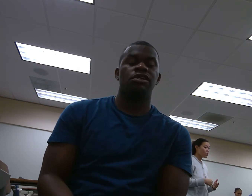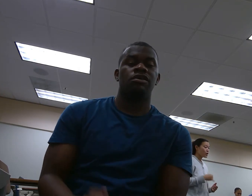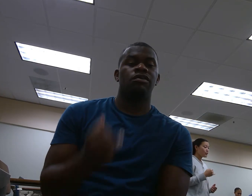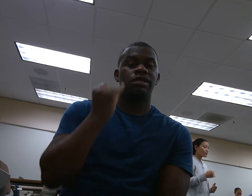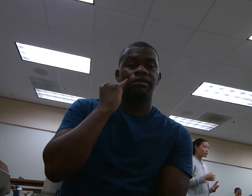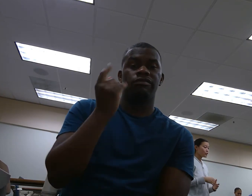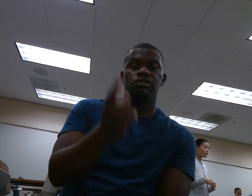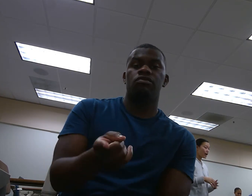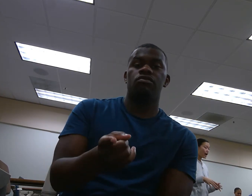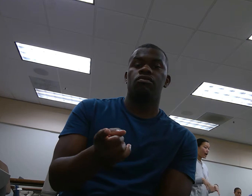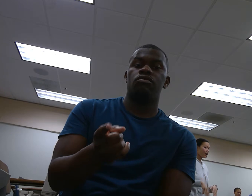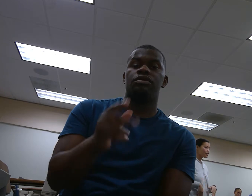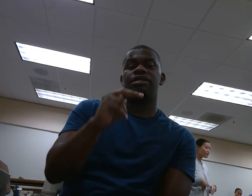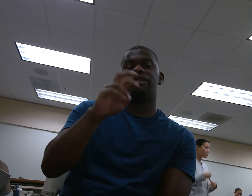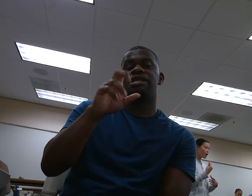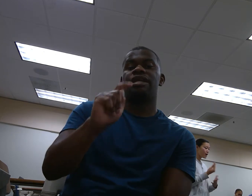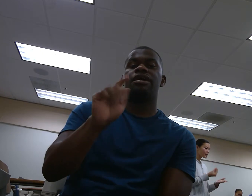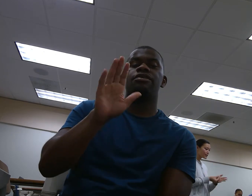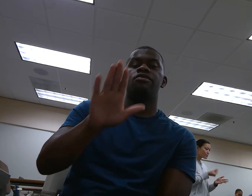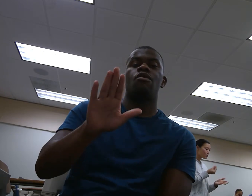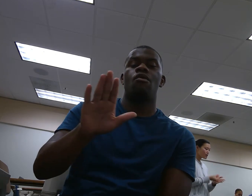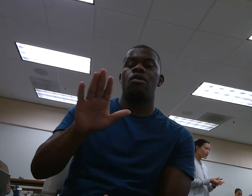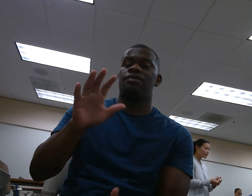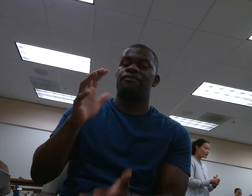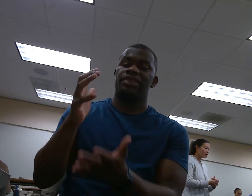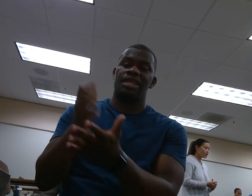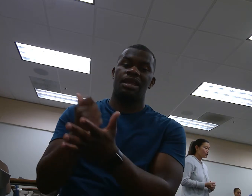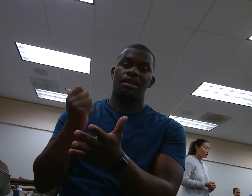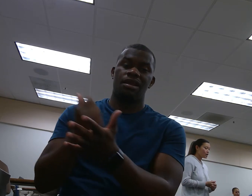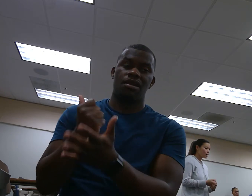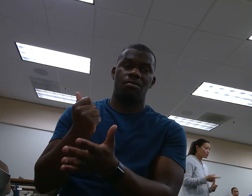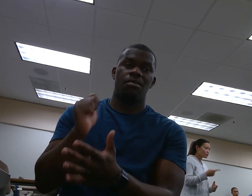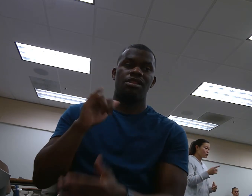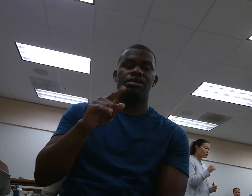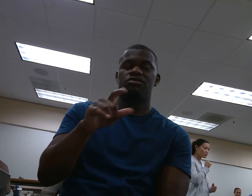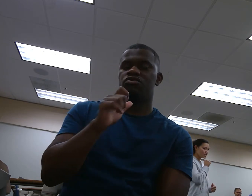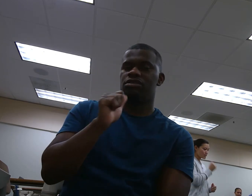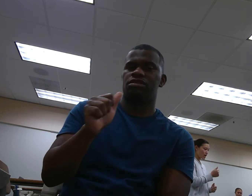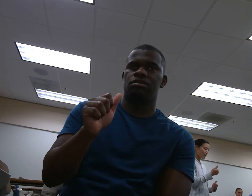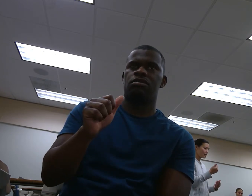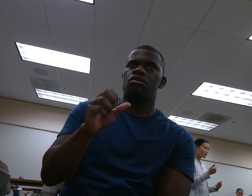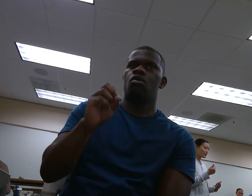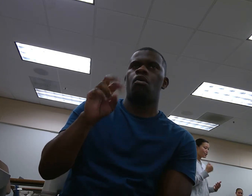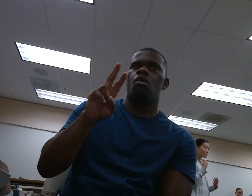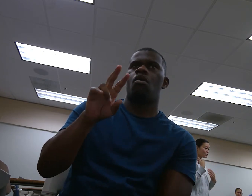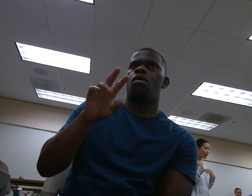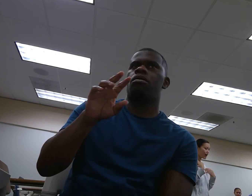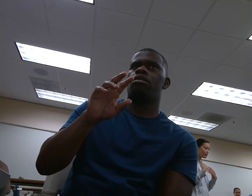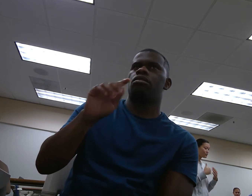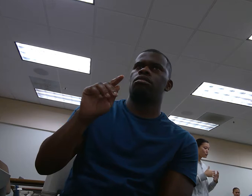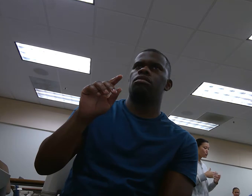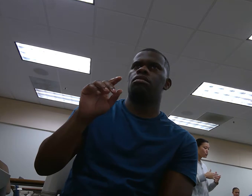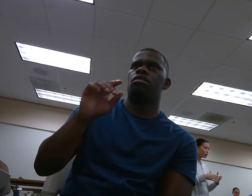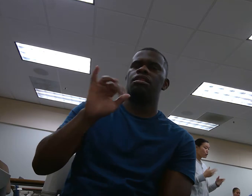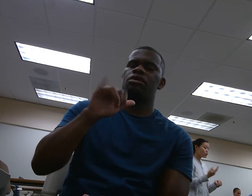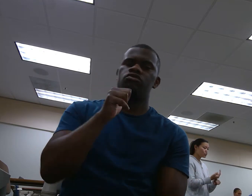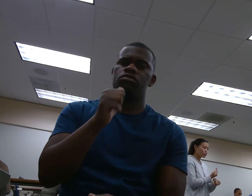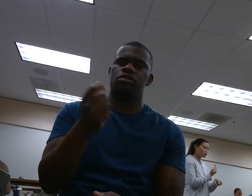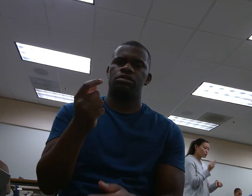your income benefit that you didn't have to, or the investment return that you didn't have to use up on the down payment,